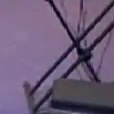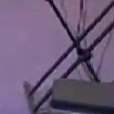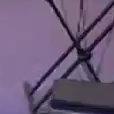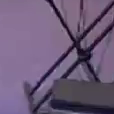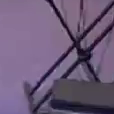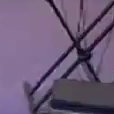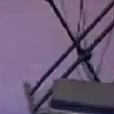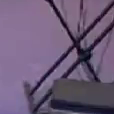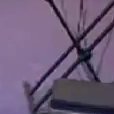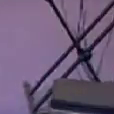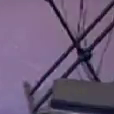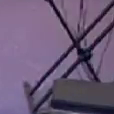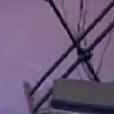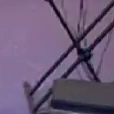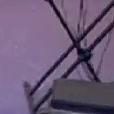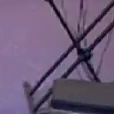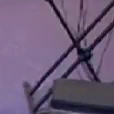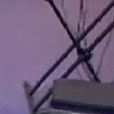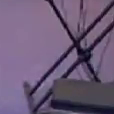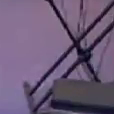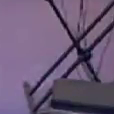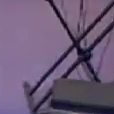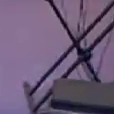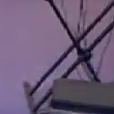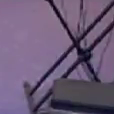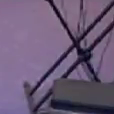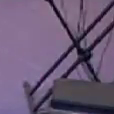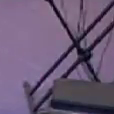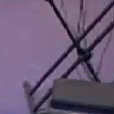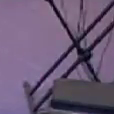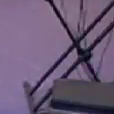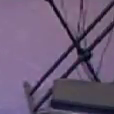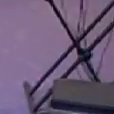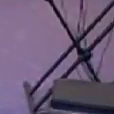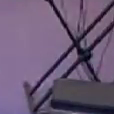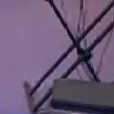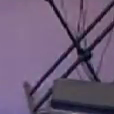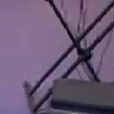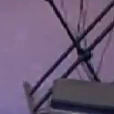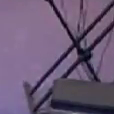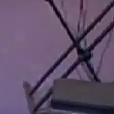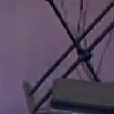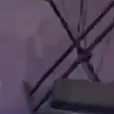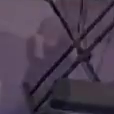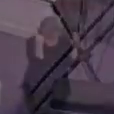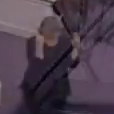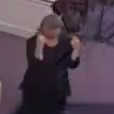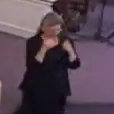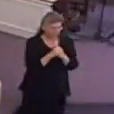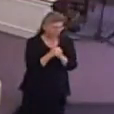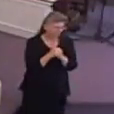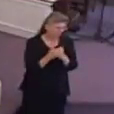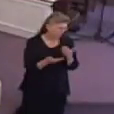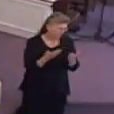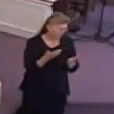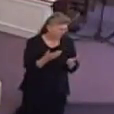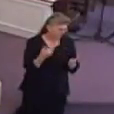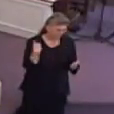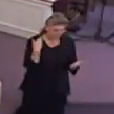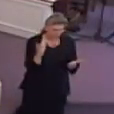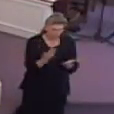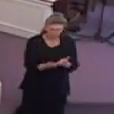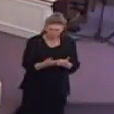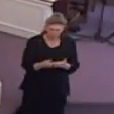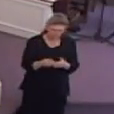into conversations sometimes that we may have felt like is a little bit over our head. Amen. We may arrive at a function